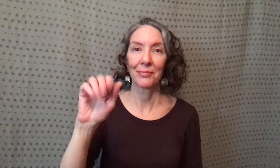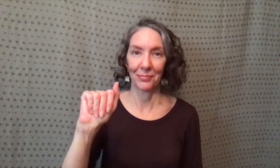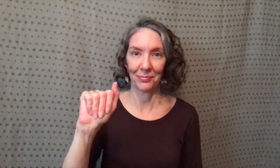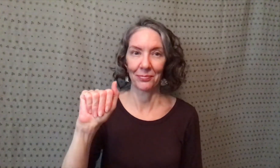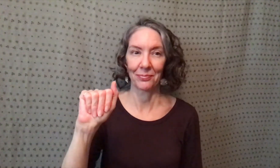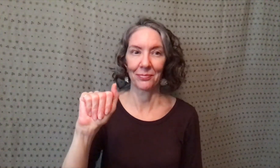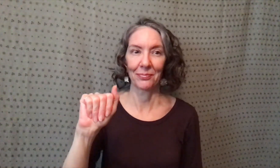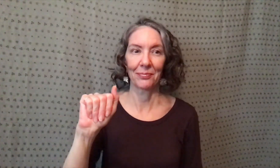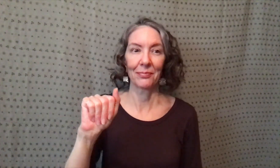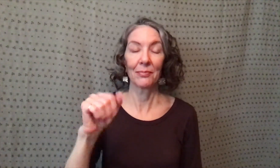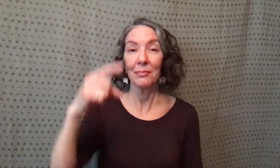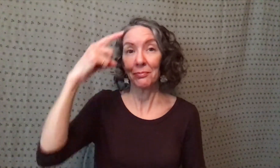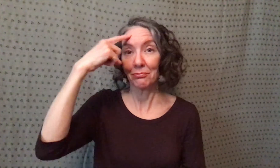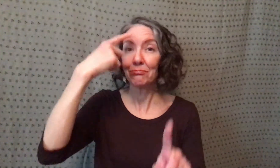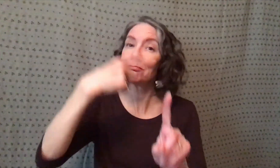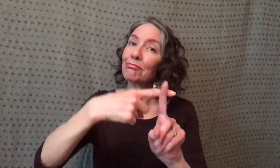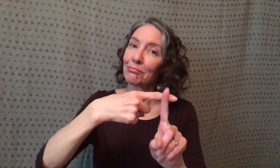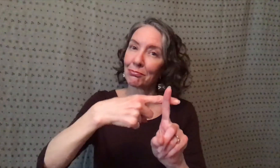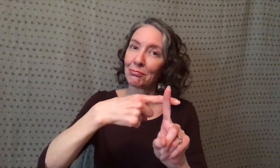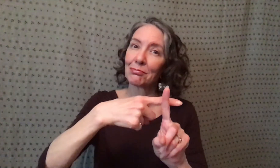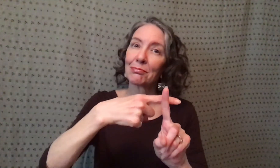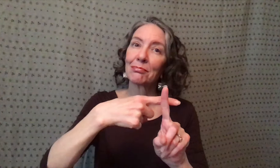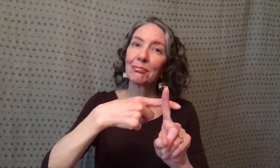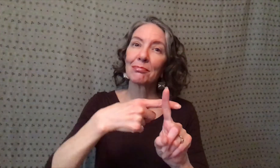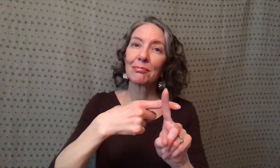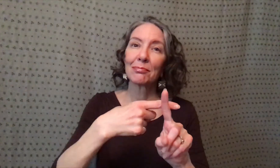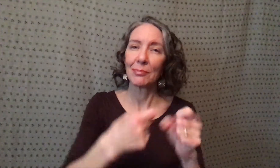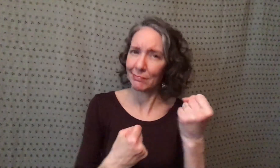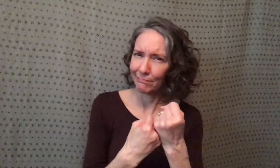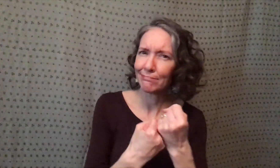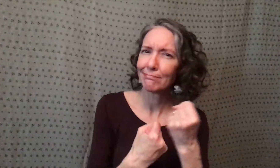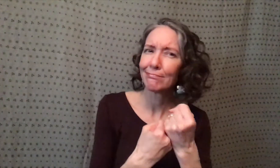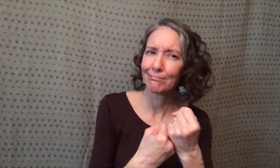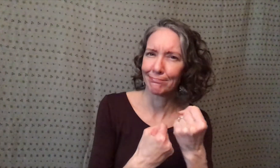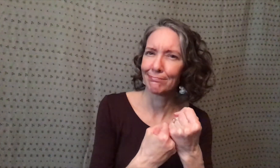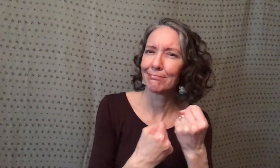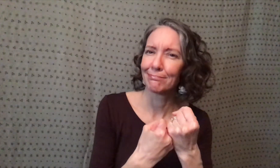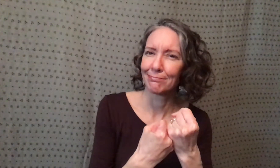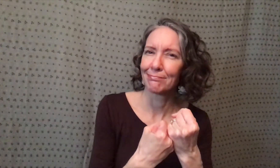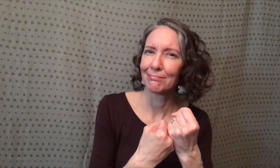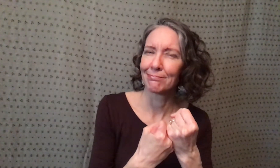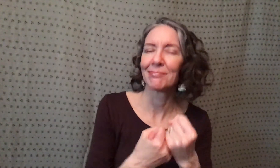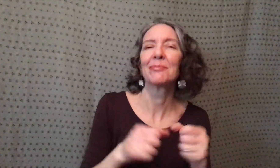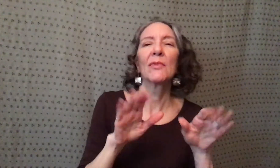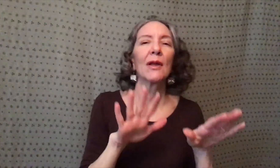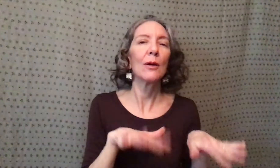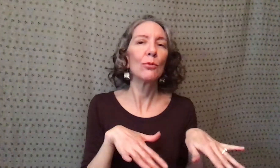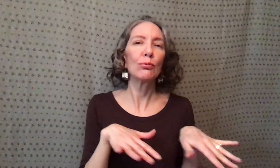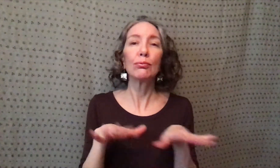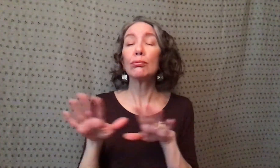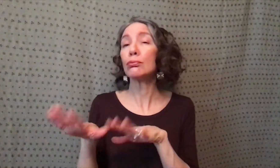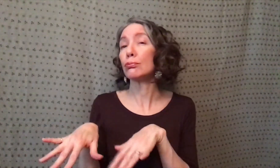Joshua is optimistic, supportive, and laid back.